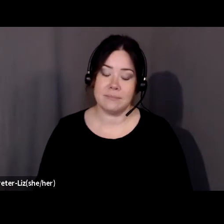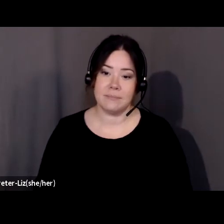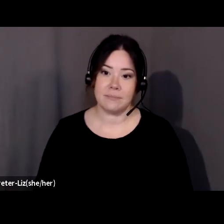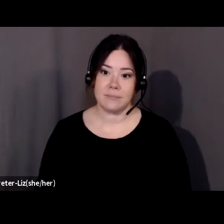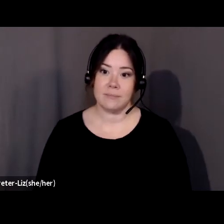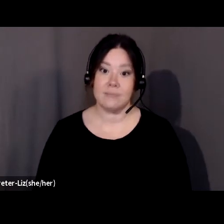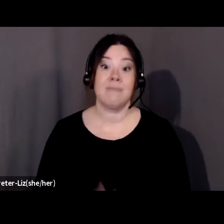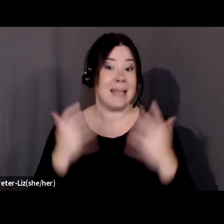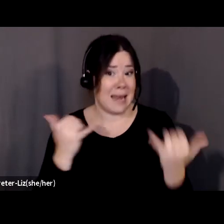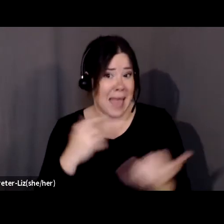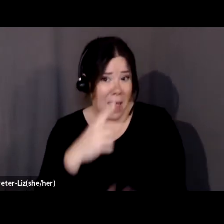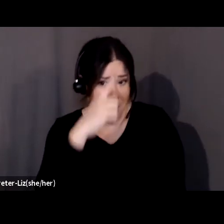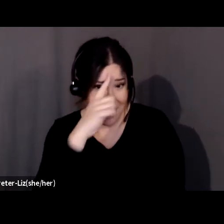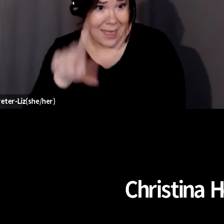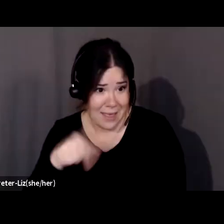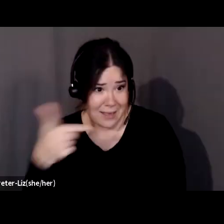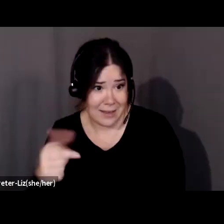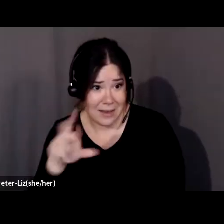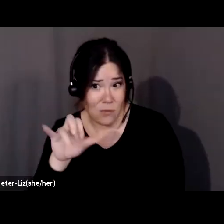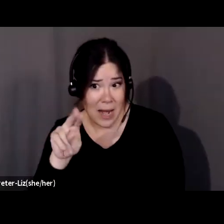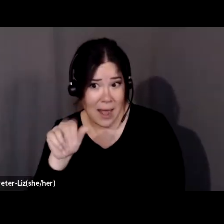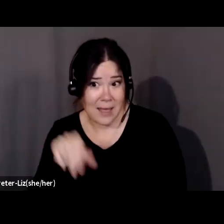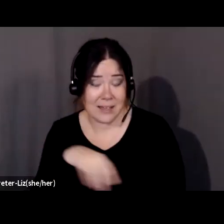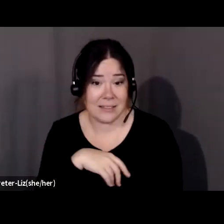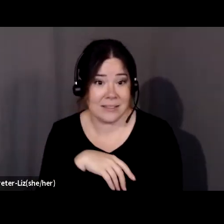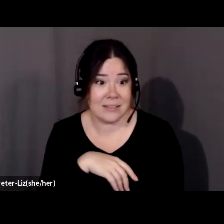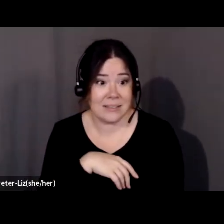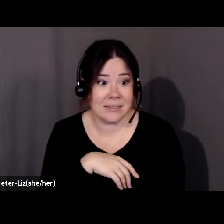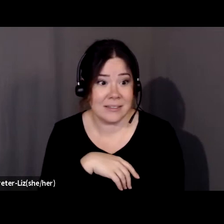And now I think it goes to you.